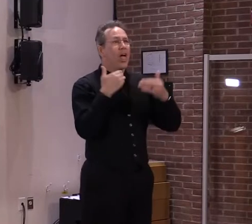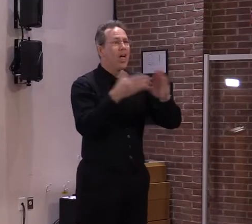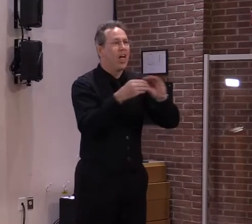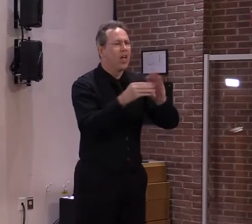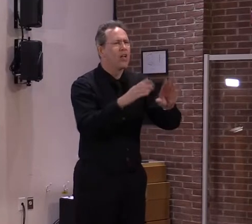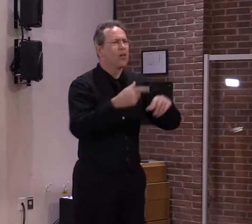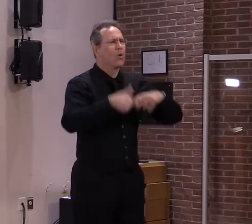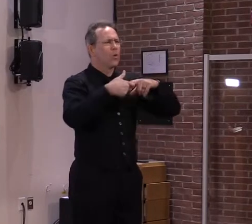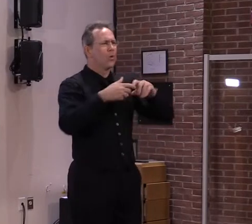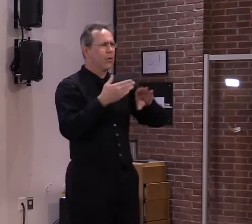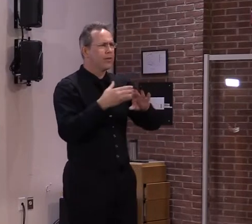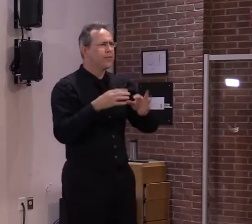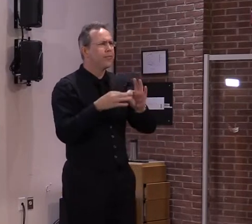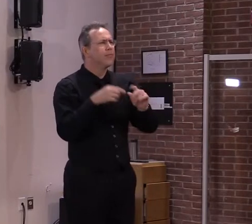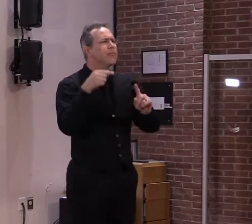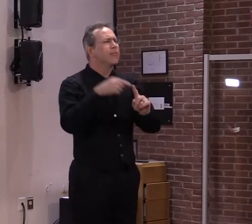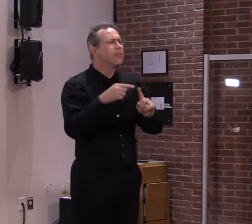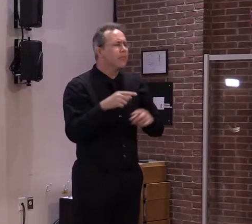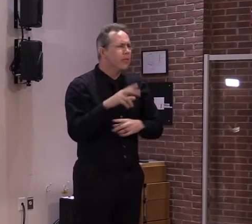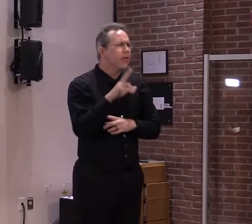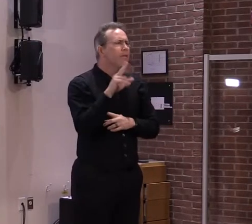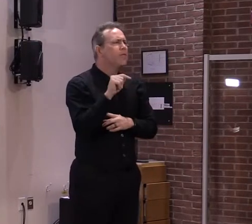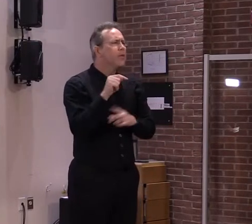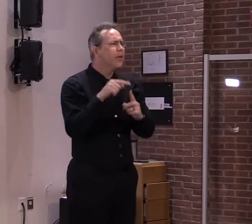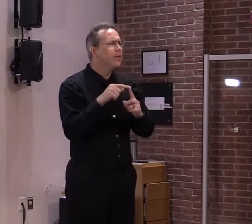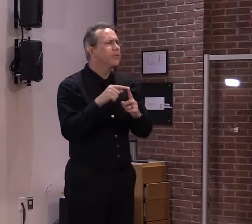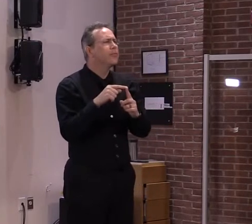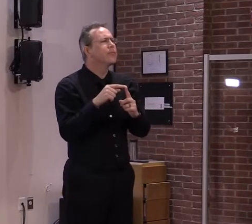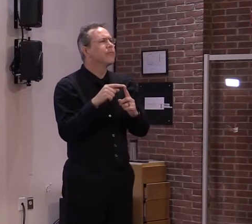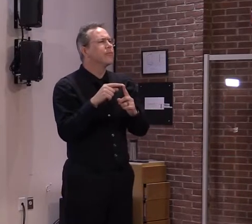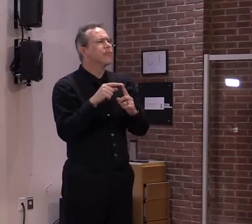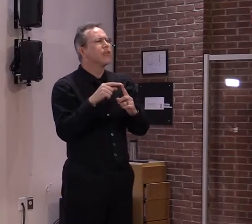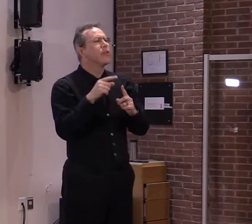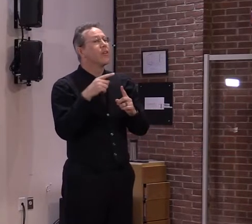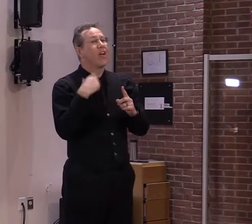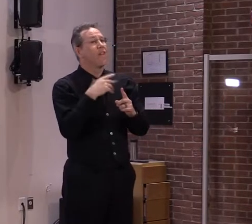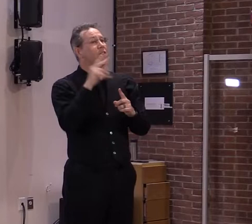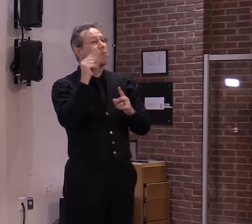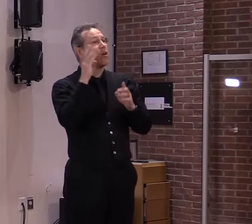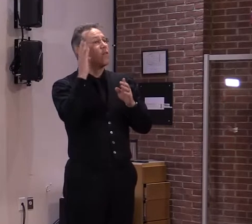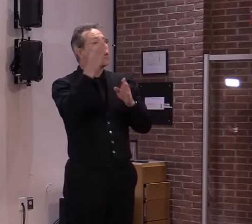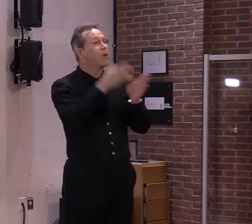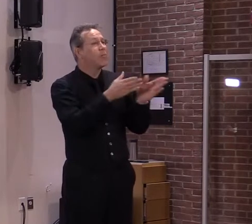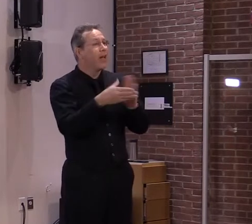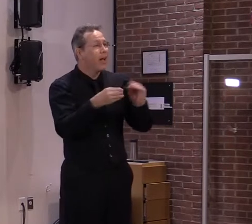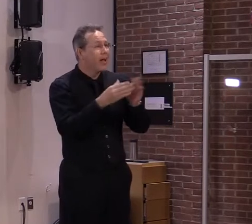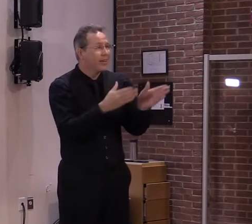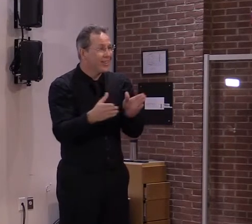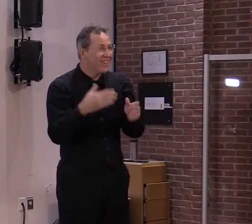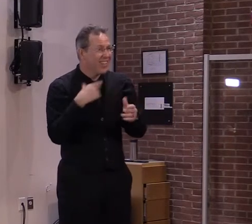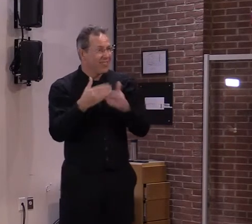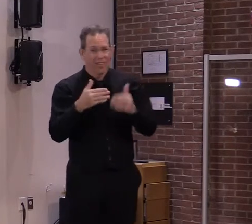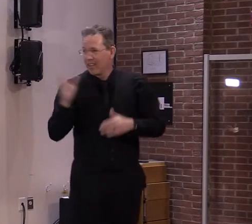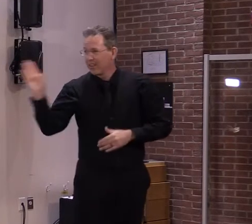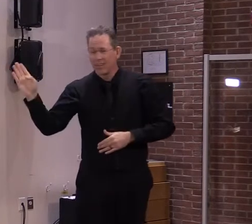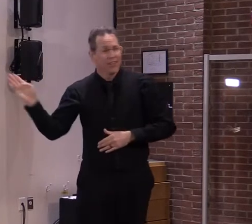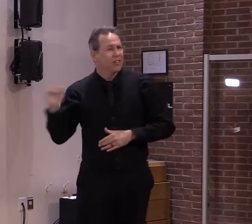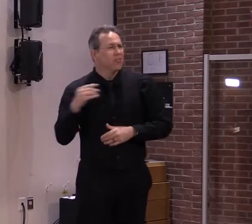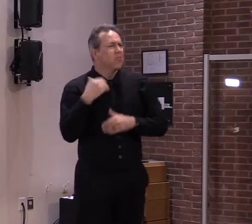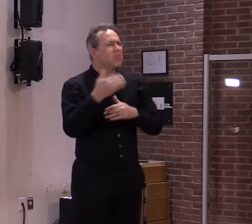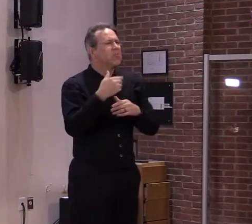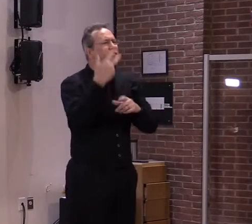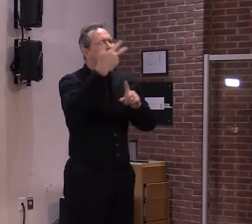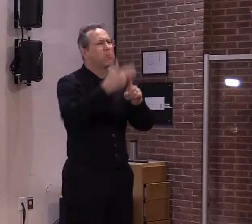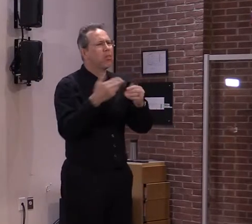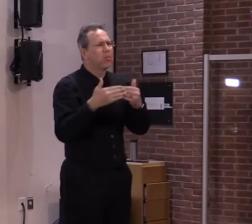our economy back to 100% open over the next 3 months, I want to take a moment to thank our state's business